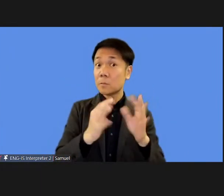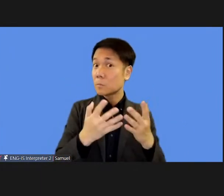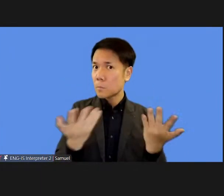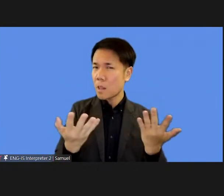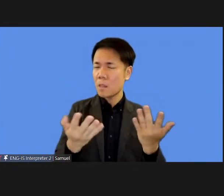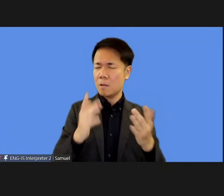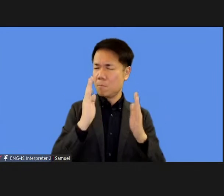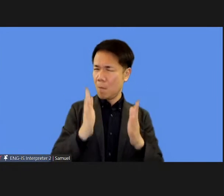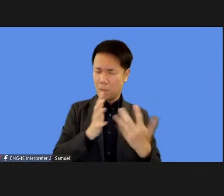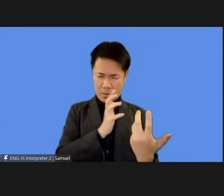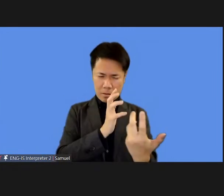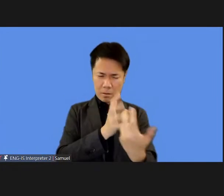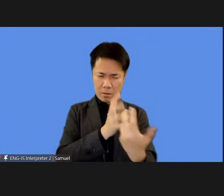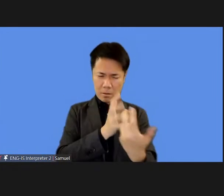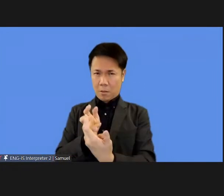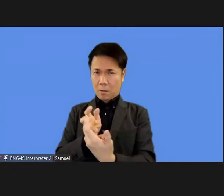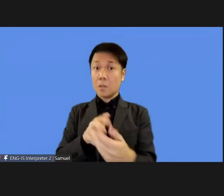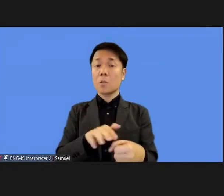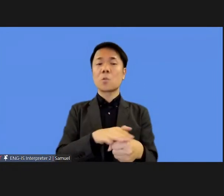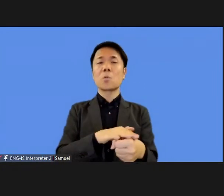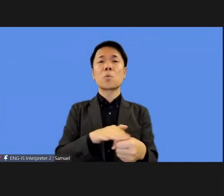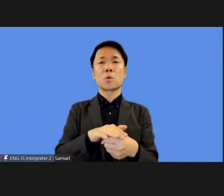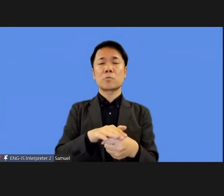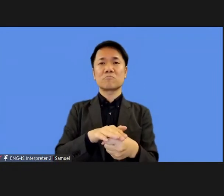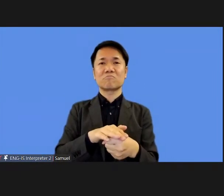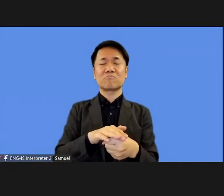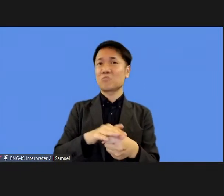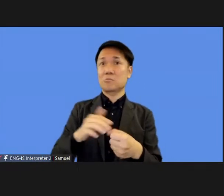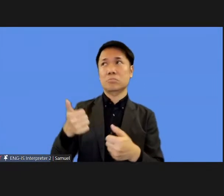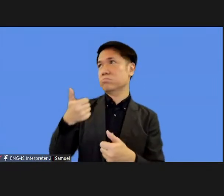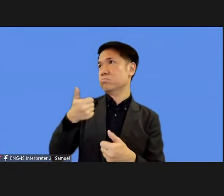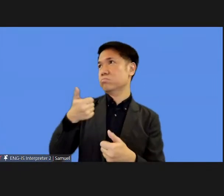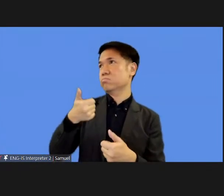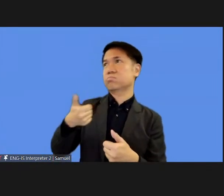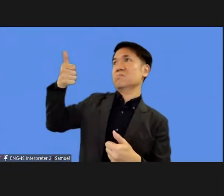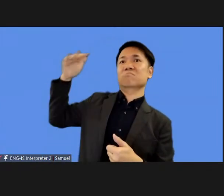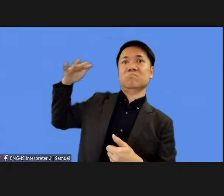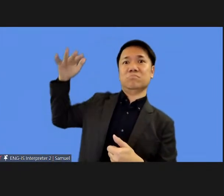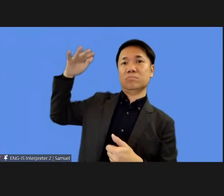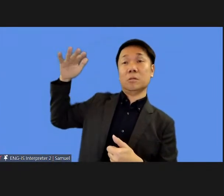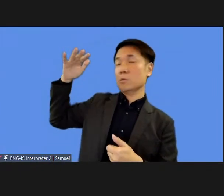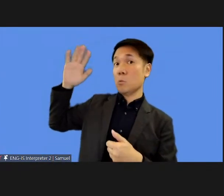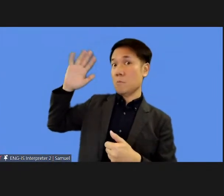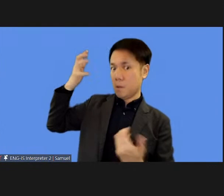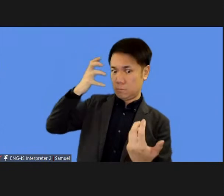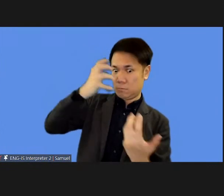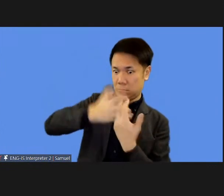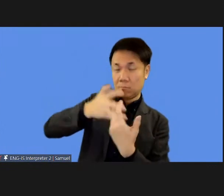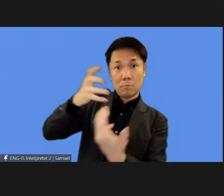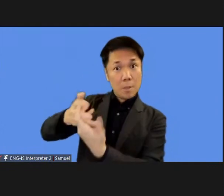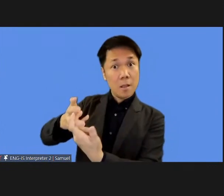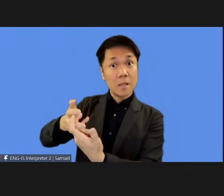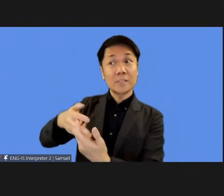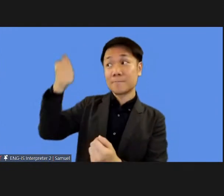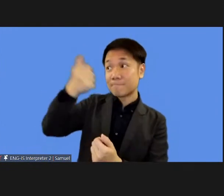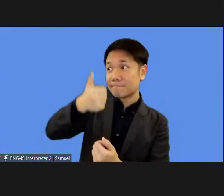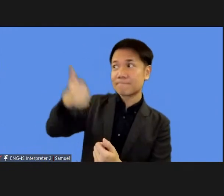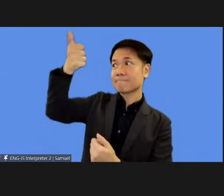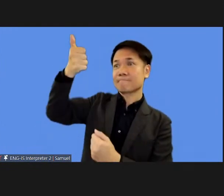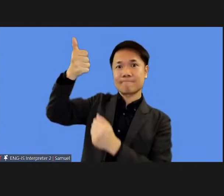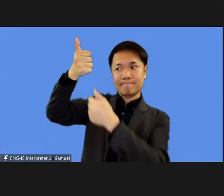process. But of course, most importantly, there's a need to enhance decentralization to fast-track